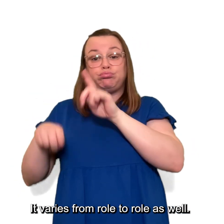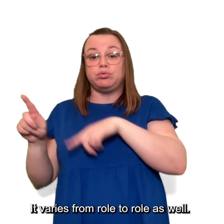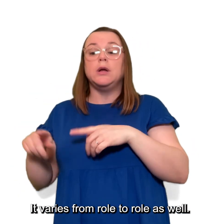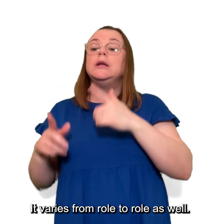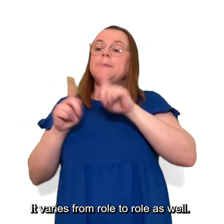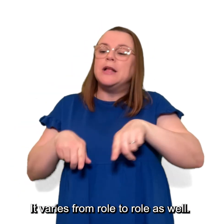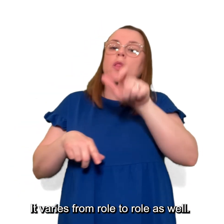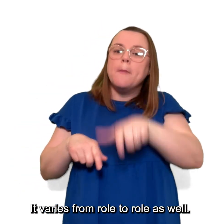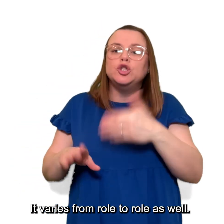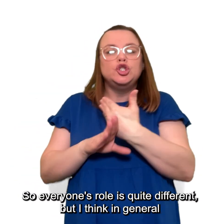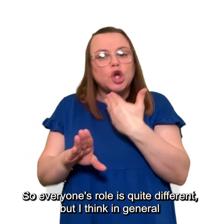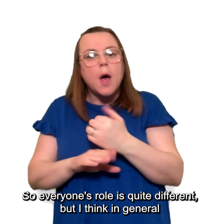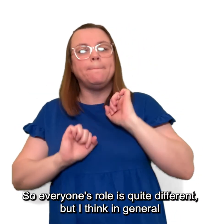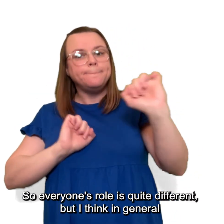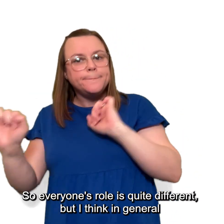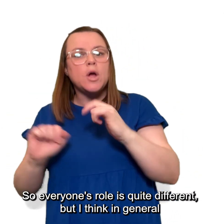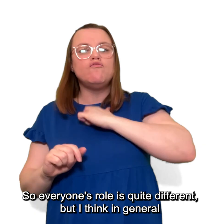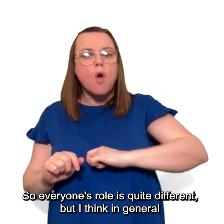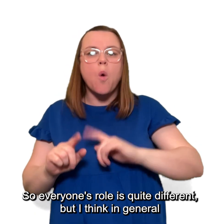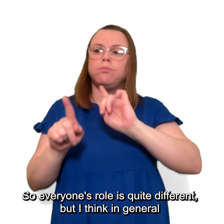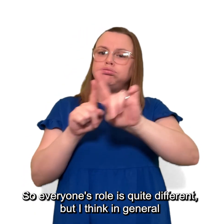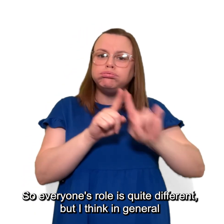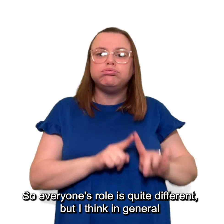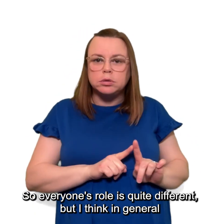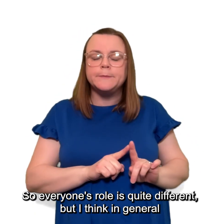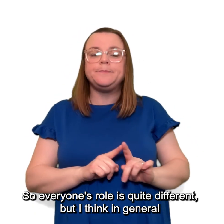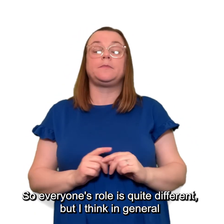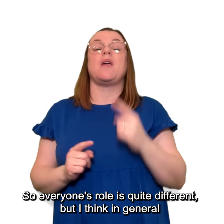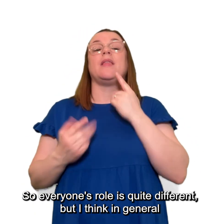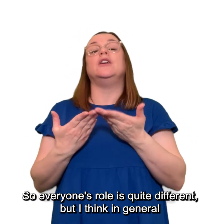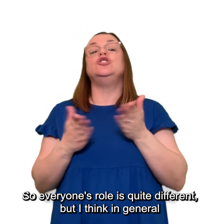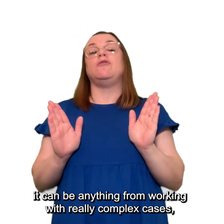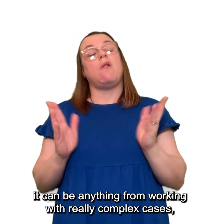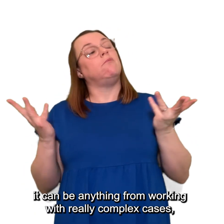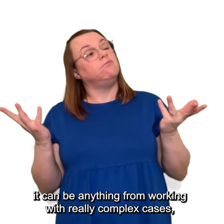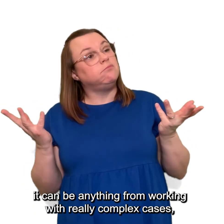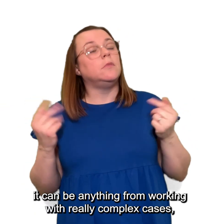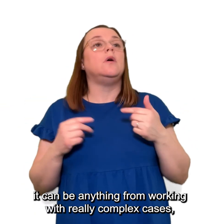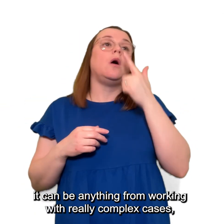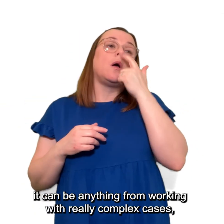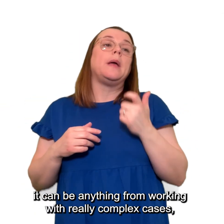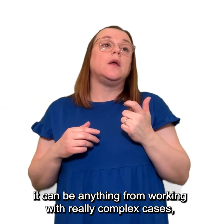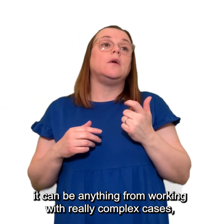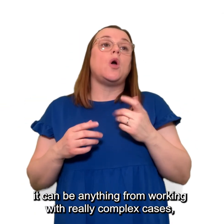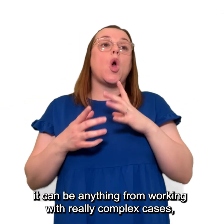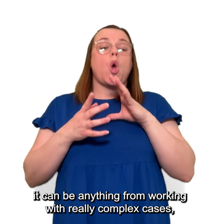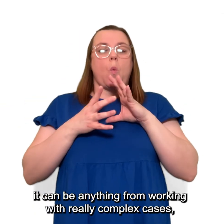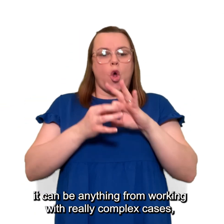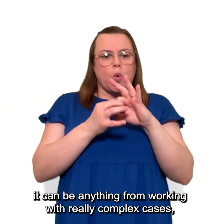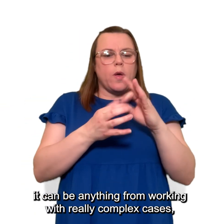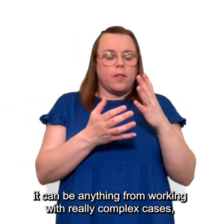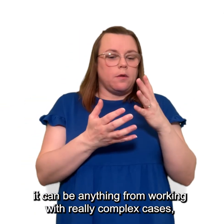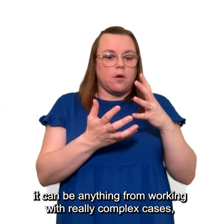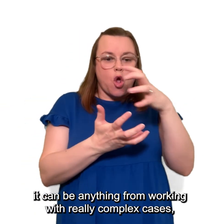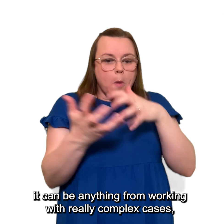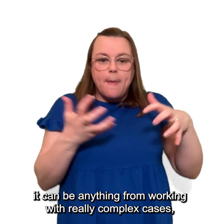and it varies from role to role as well. So everyone's role is quite different. But I think in general, it can be anything from working with